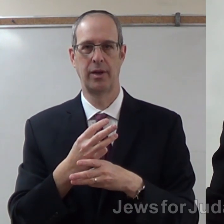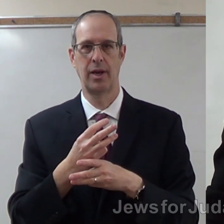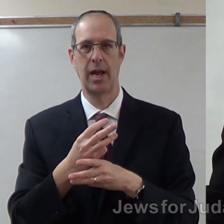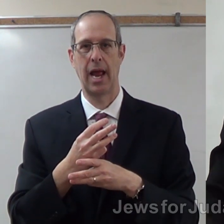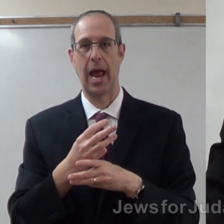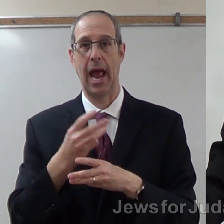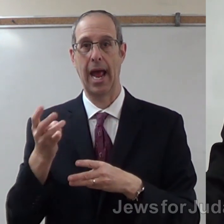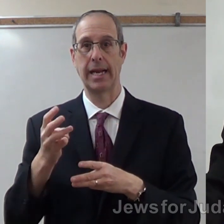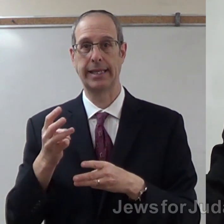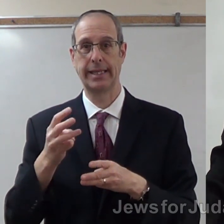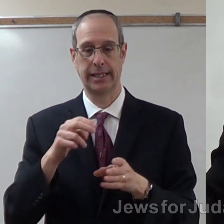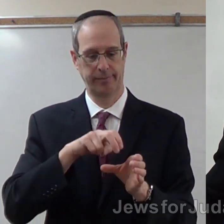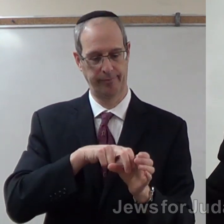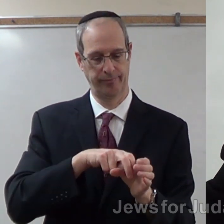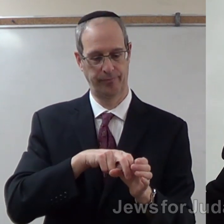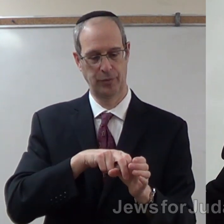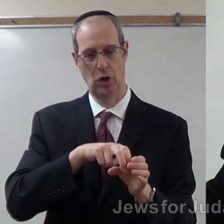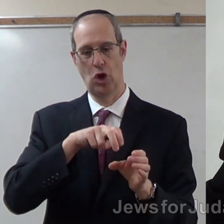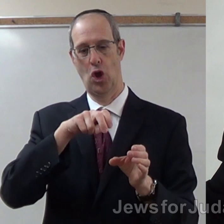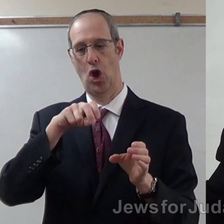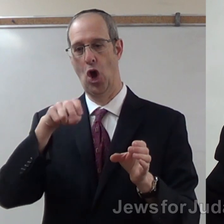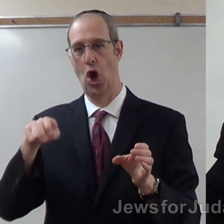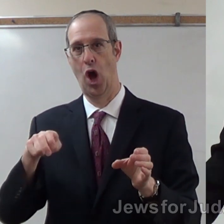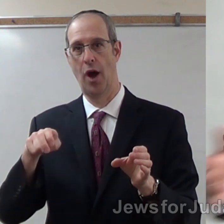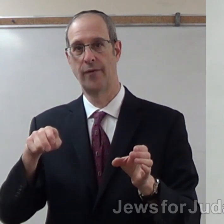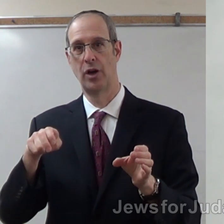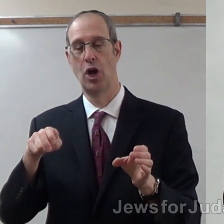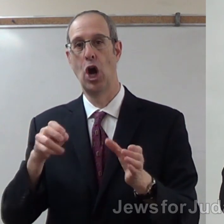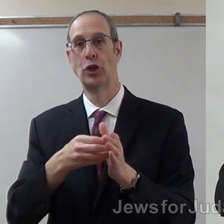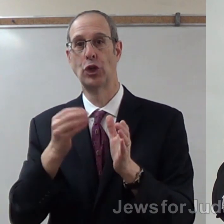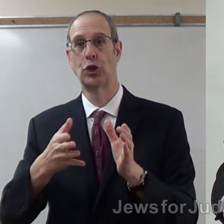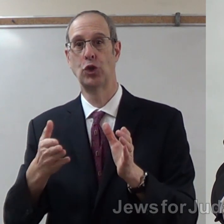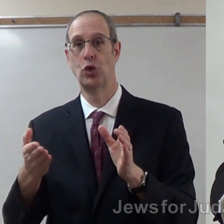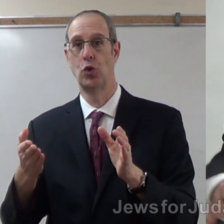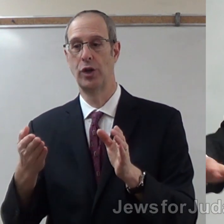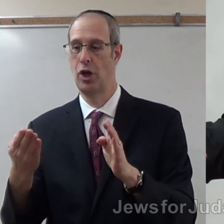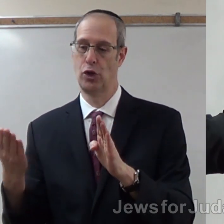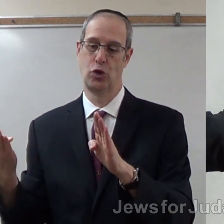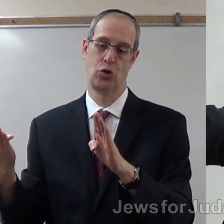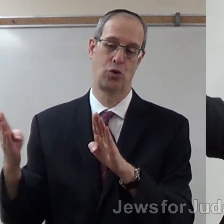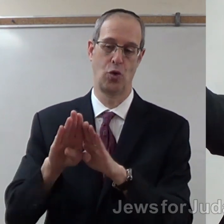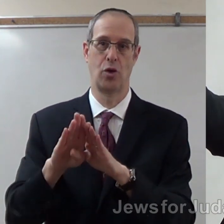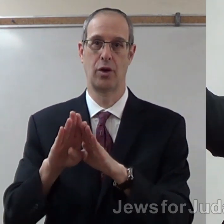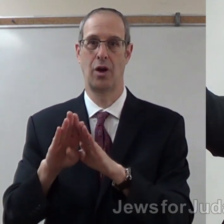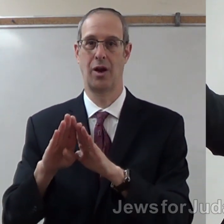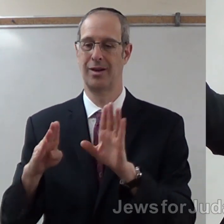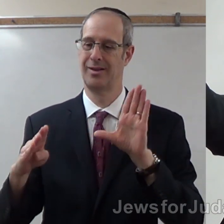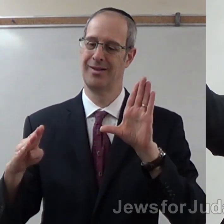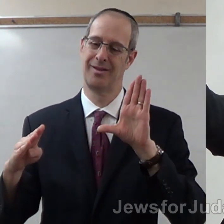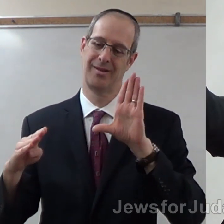as he left the car, the student closed the door of the car onto the rabbi's